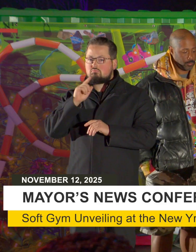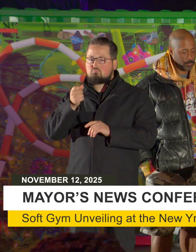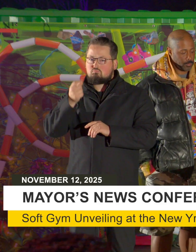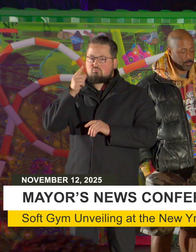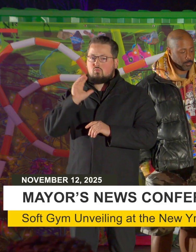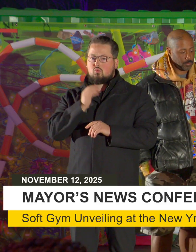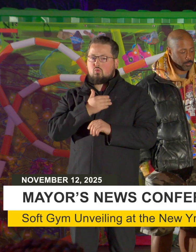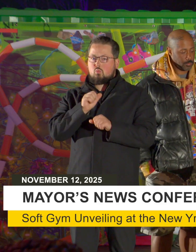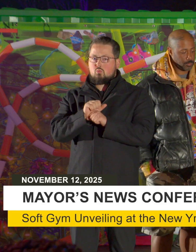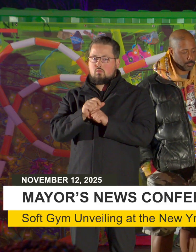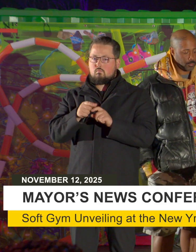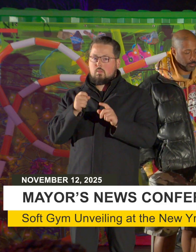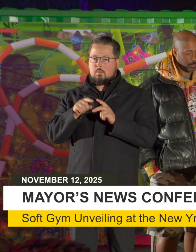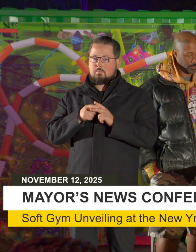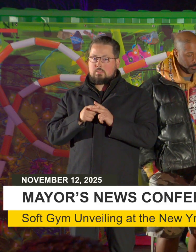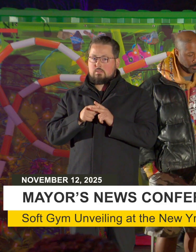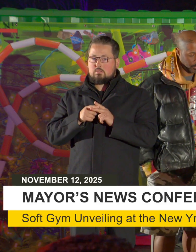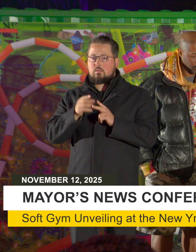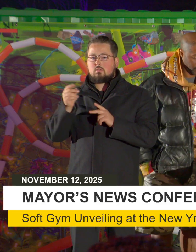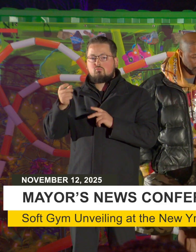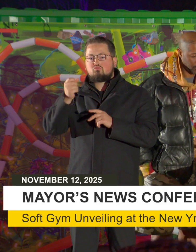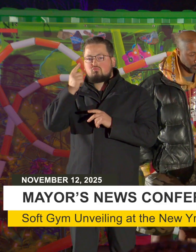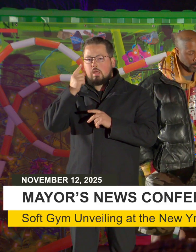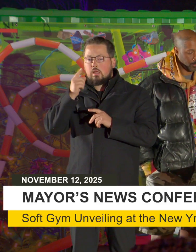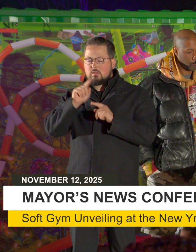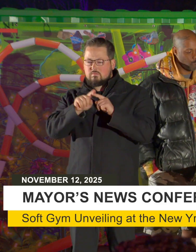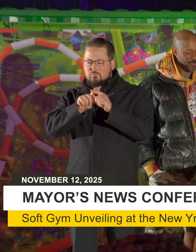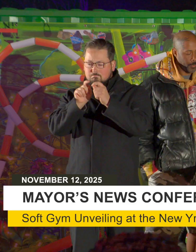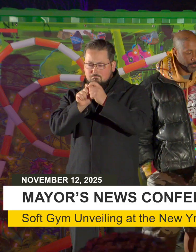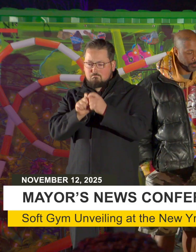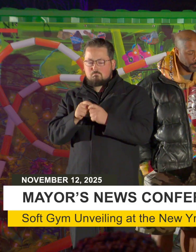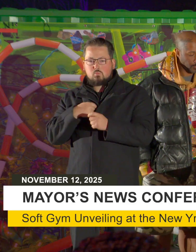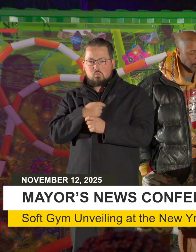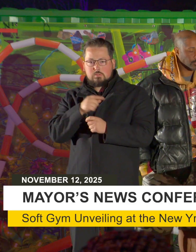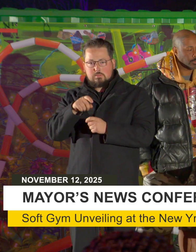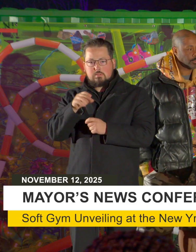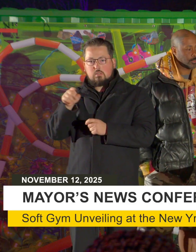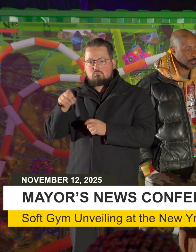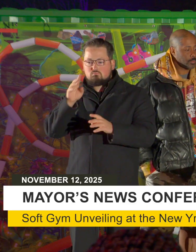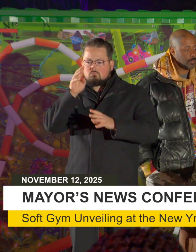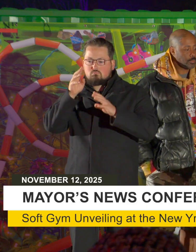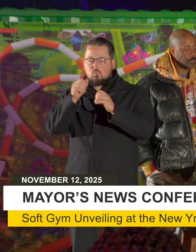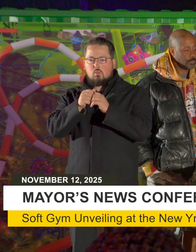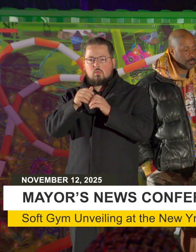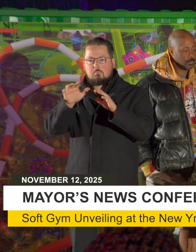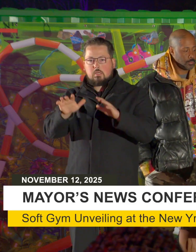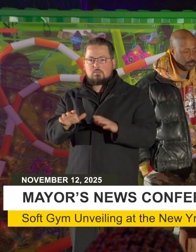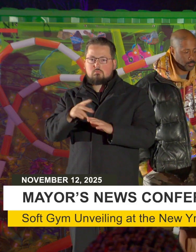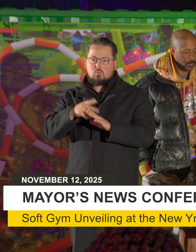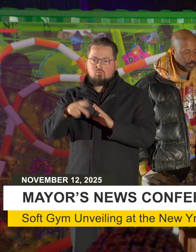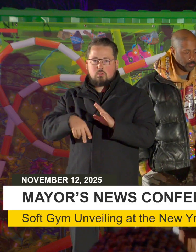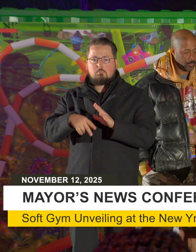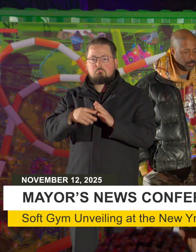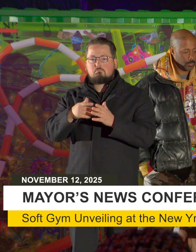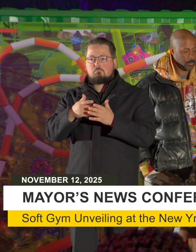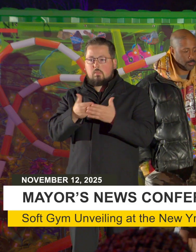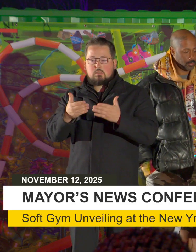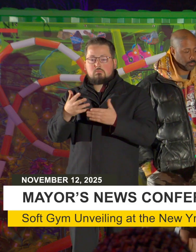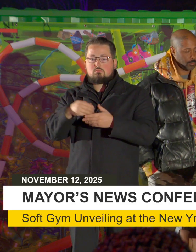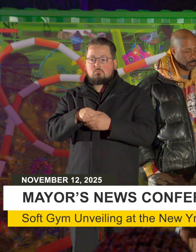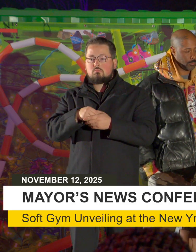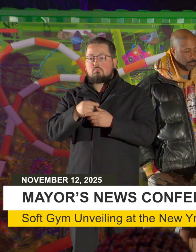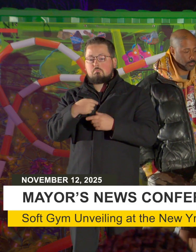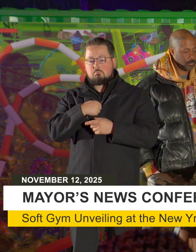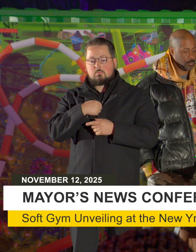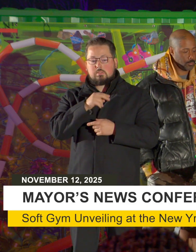work from the very beginning. He understood all the nuance of it, and he came up with some really amazing programming. That includes Nina